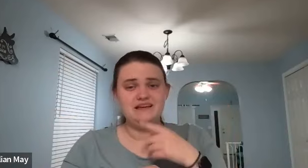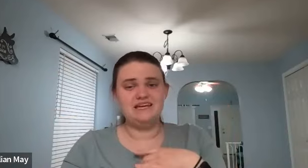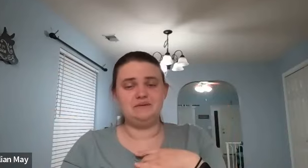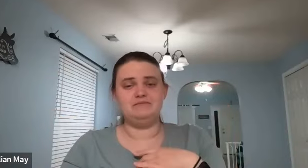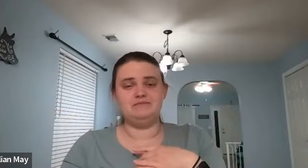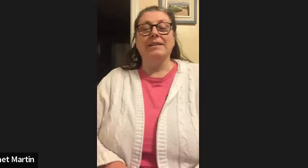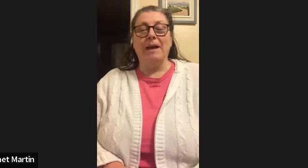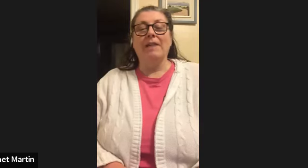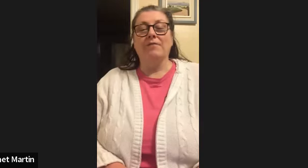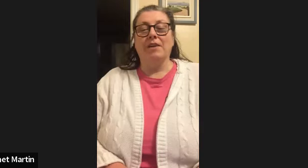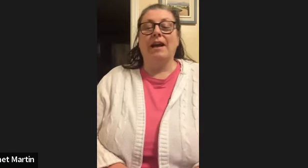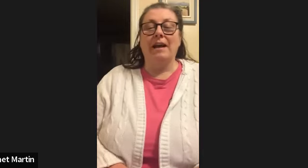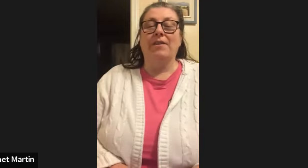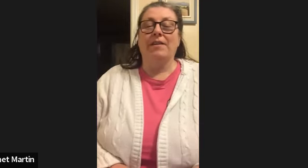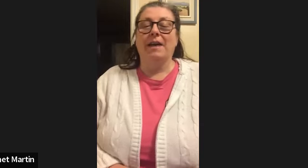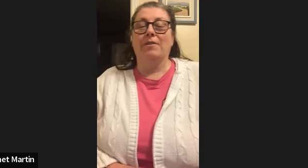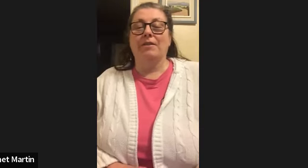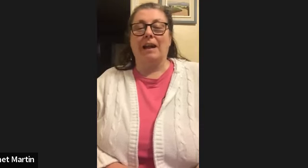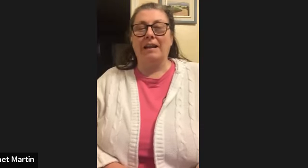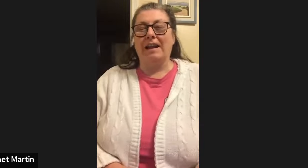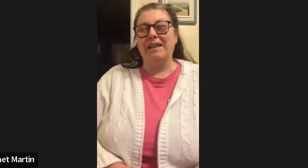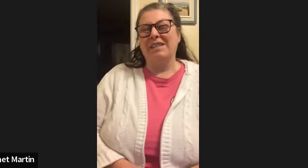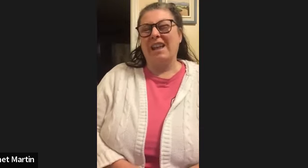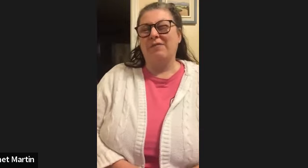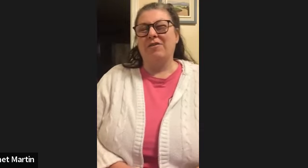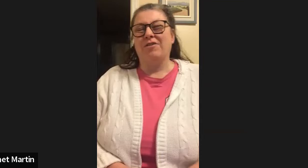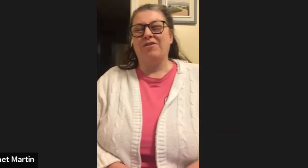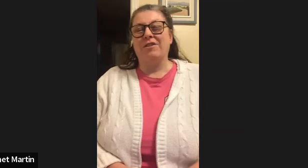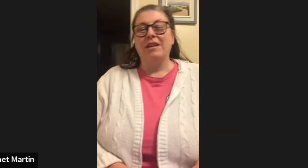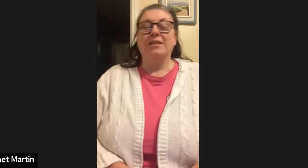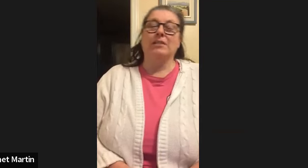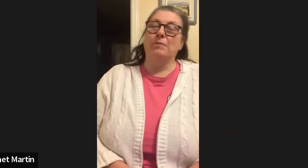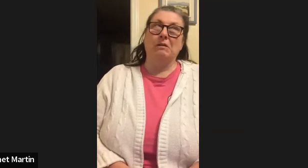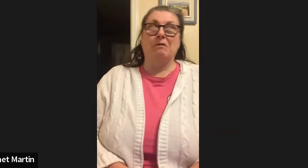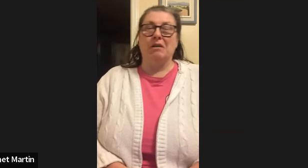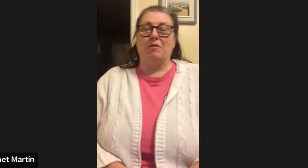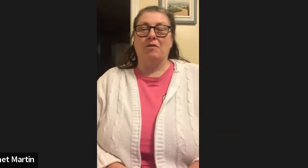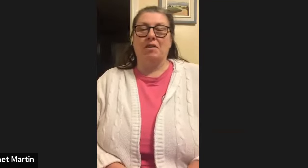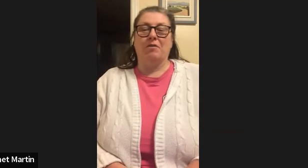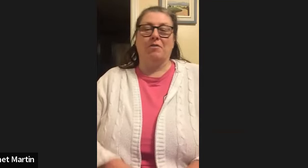like him. I liked him. I have done that one. And I think it's Life Learn. It's been a year or